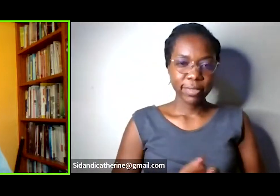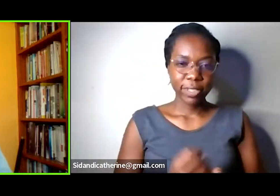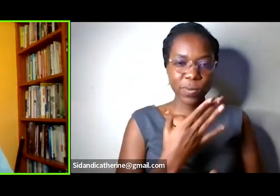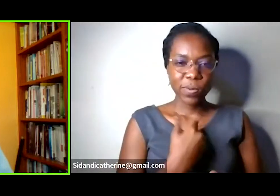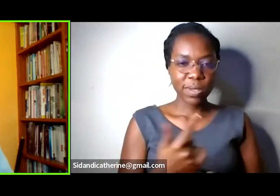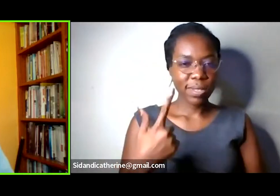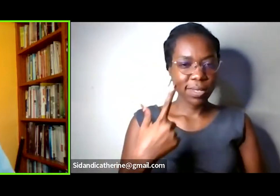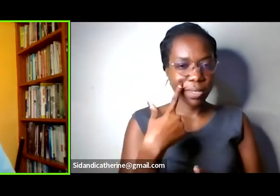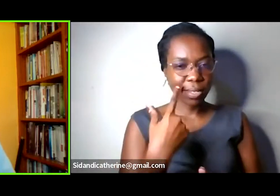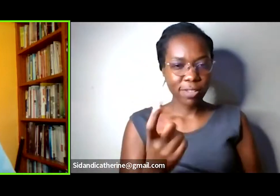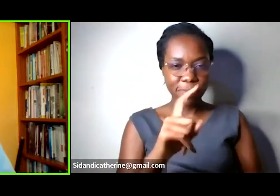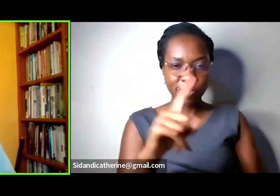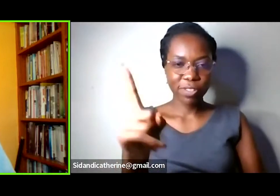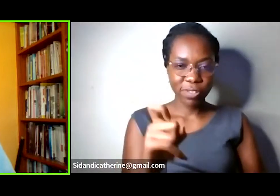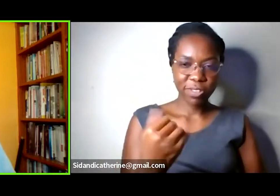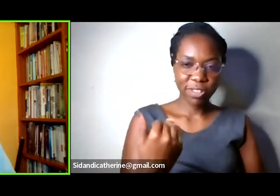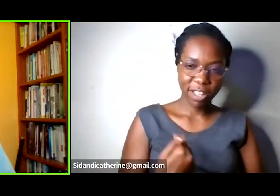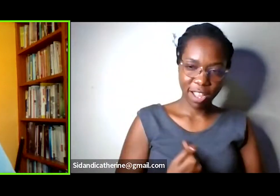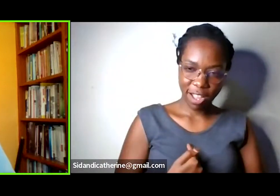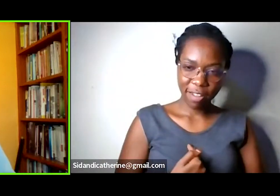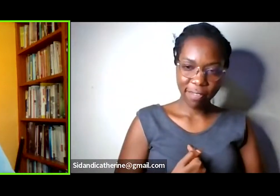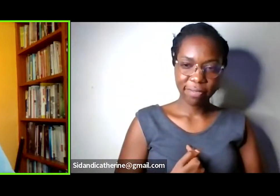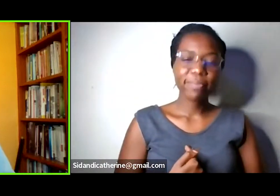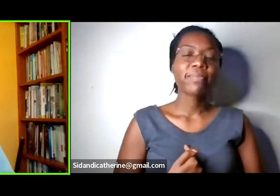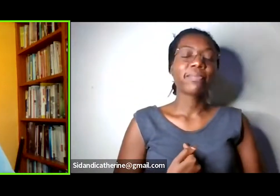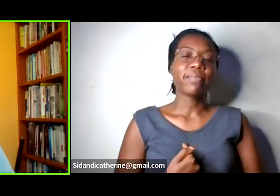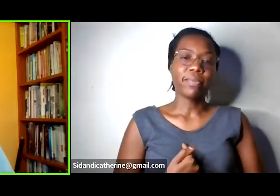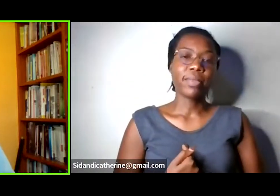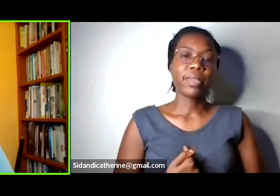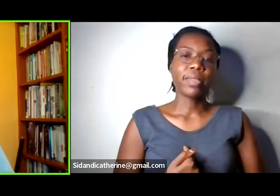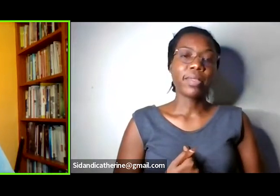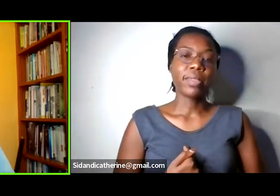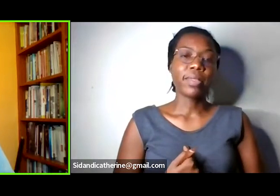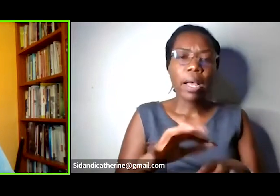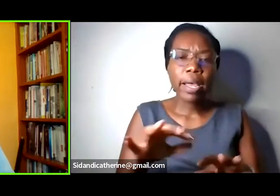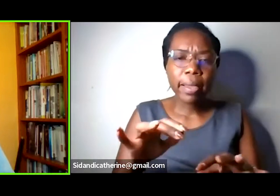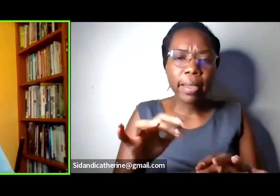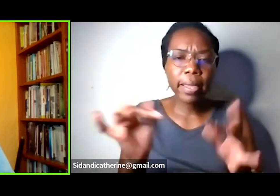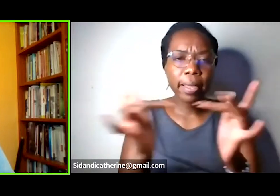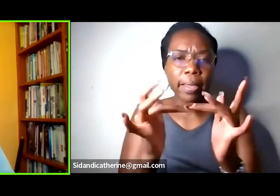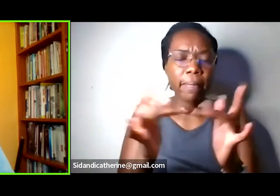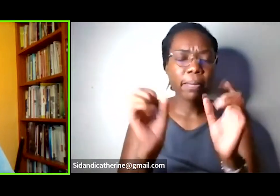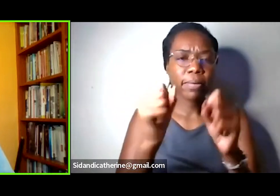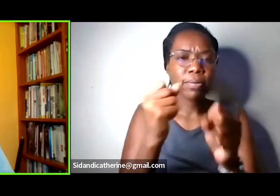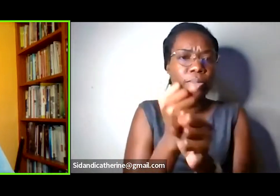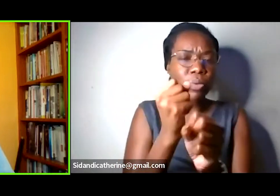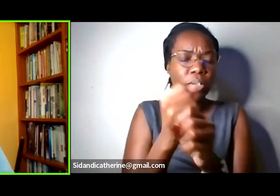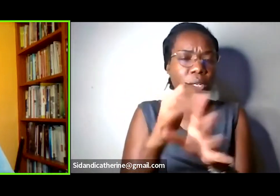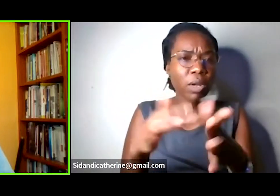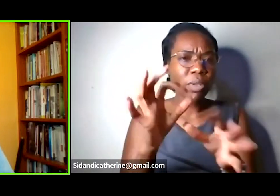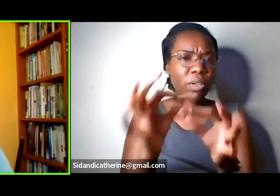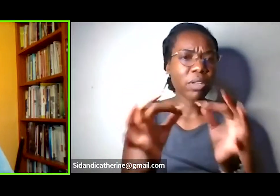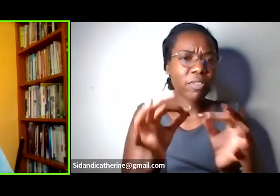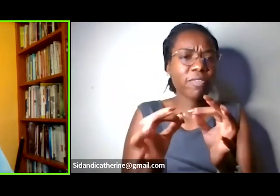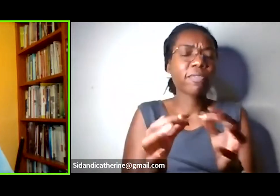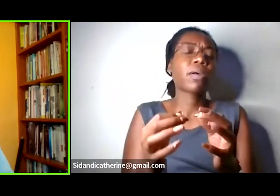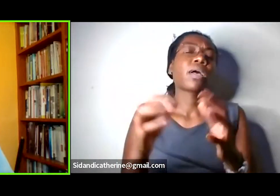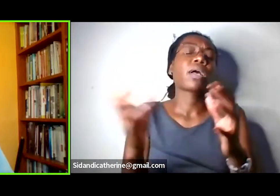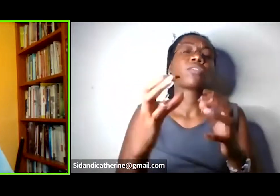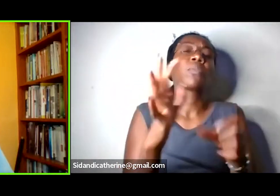I hope I've explained that well, Richie. That you can be. We have many different products and